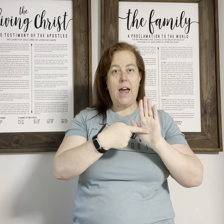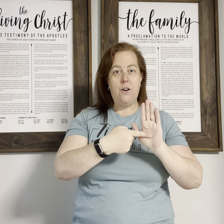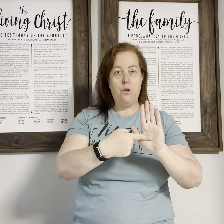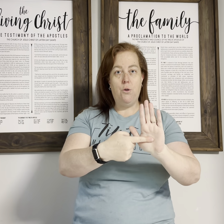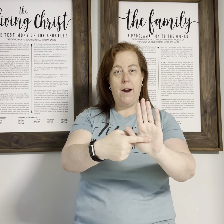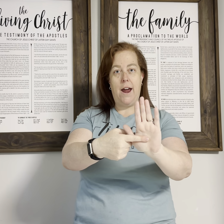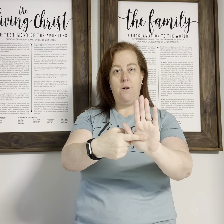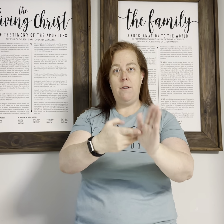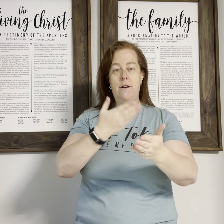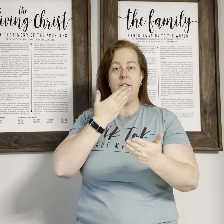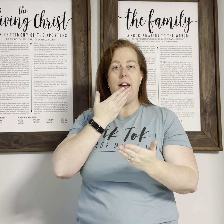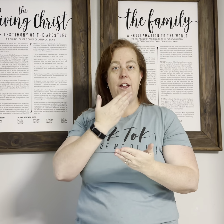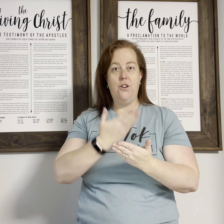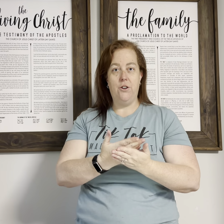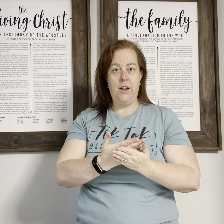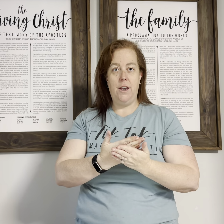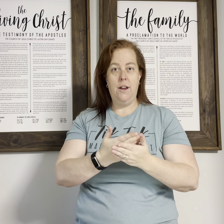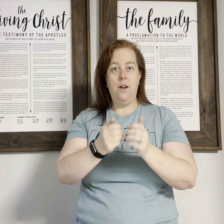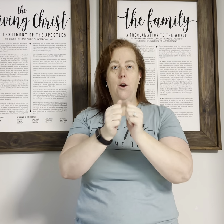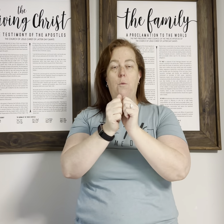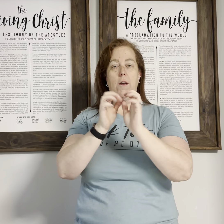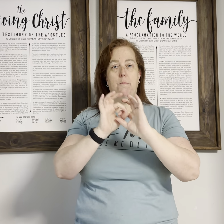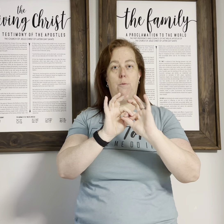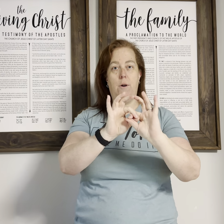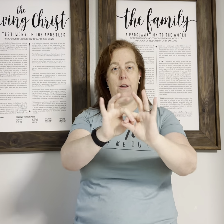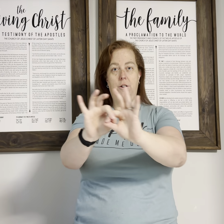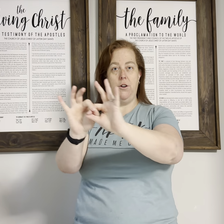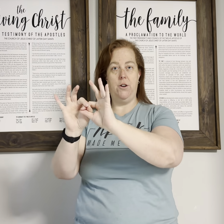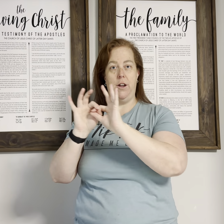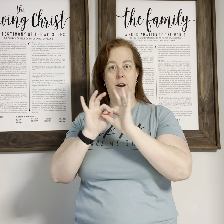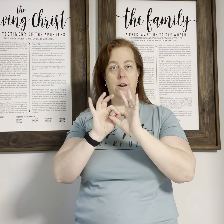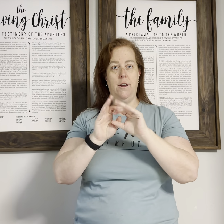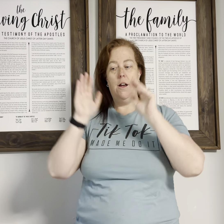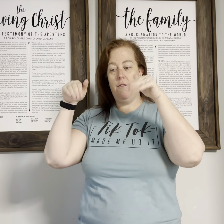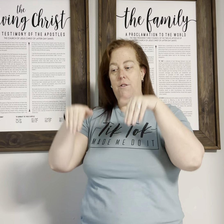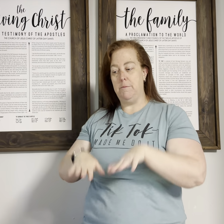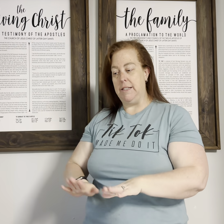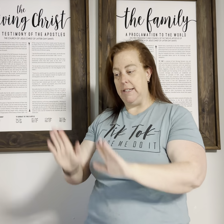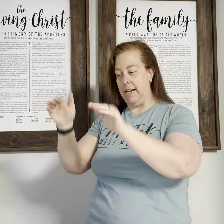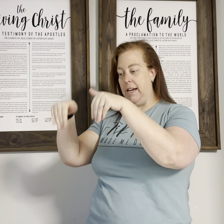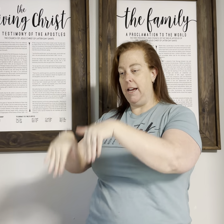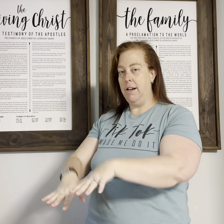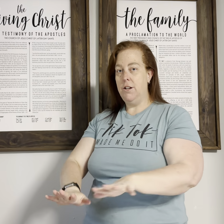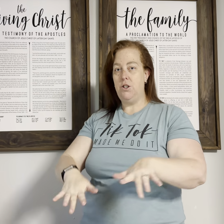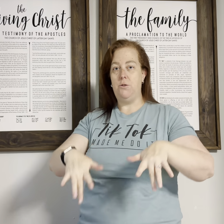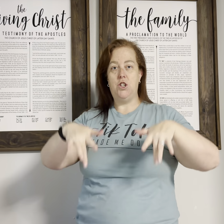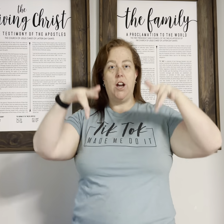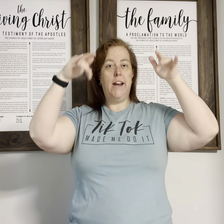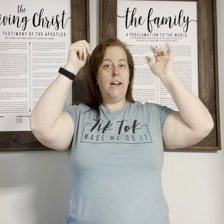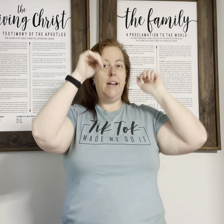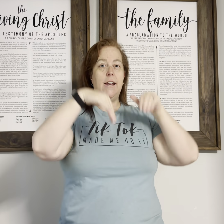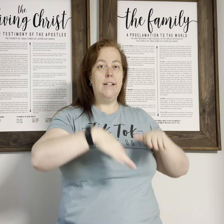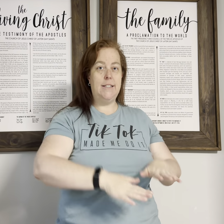and crown thy good with brotherhood from sea to shining